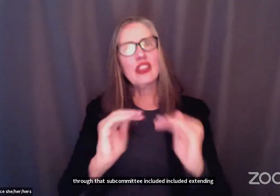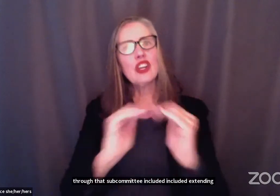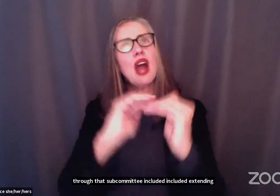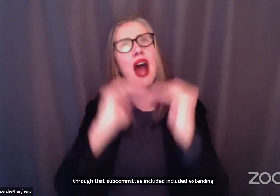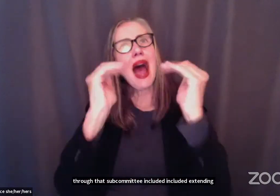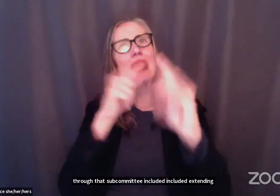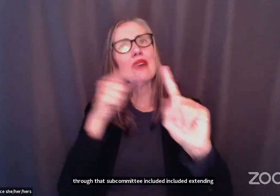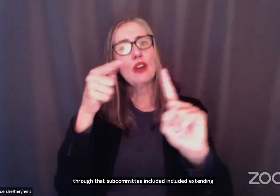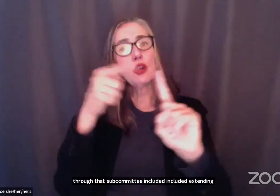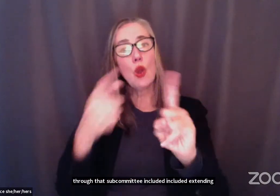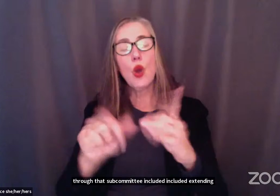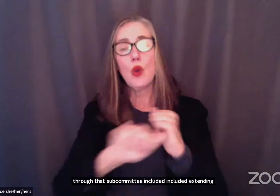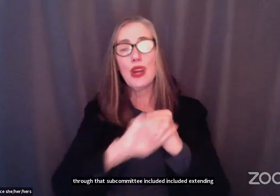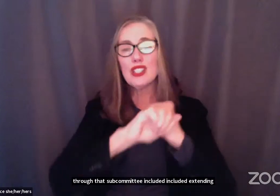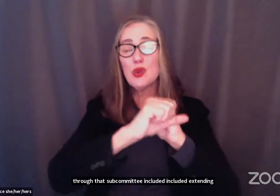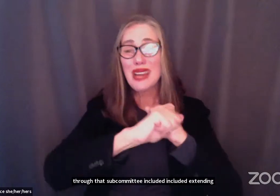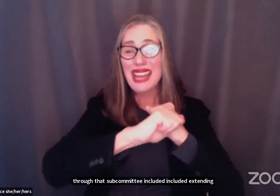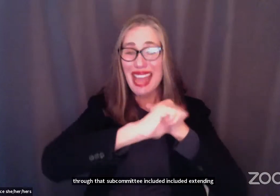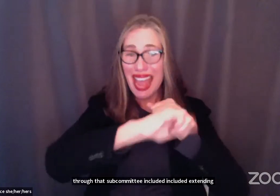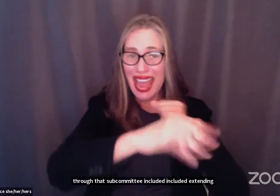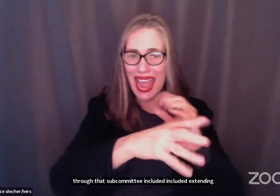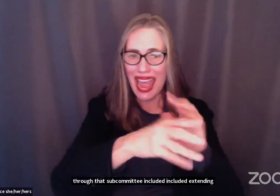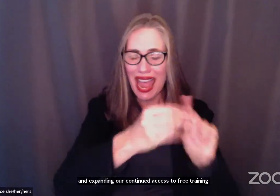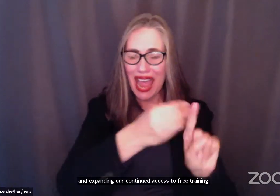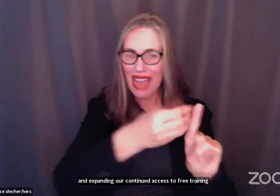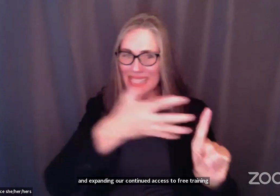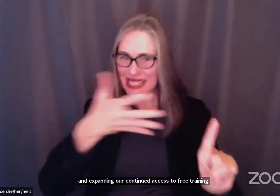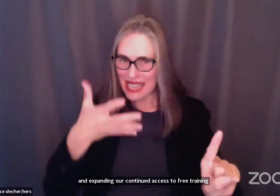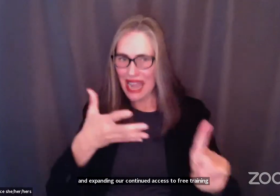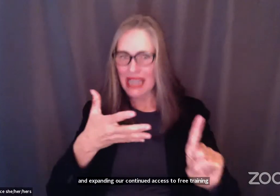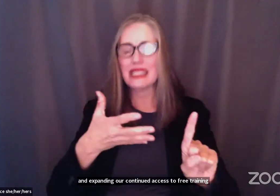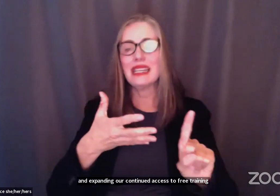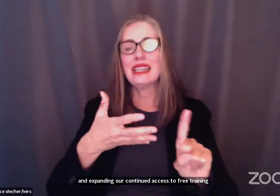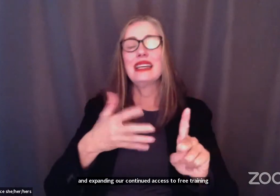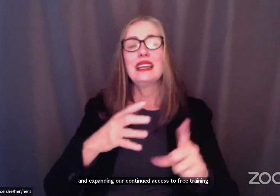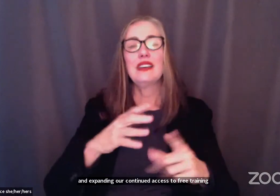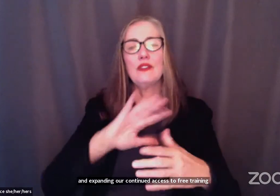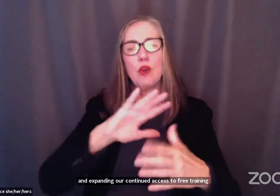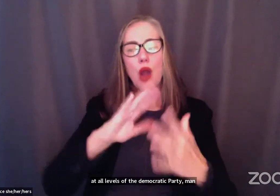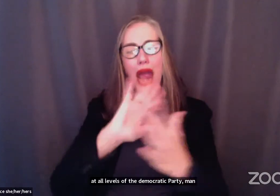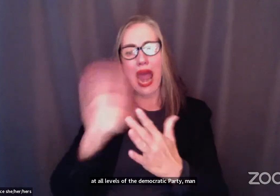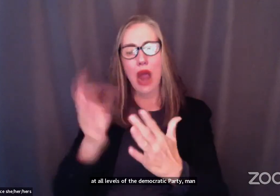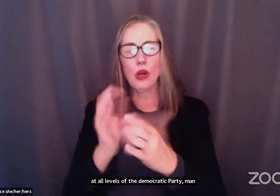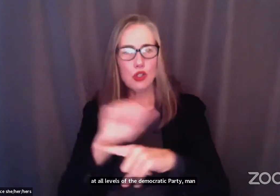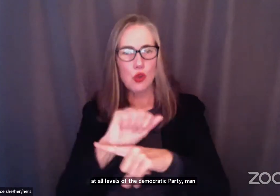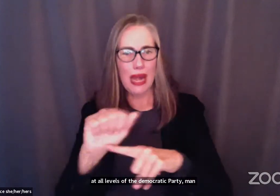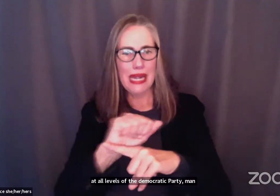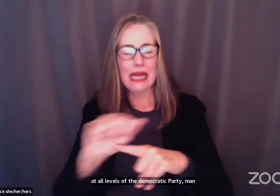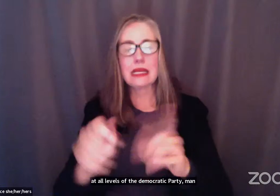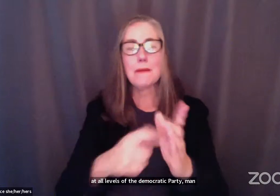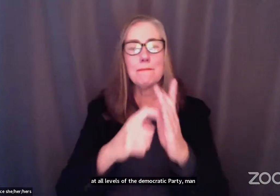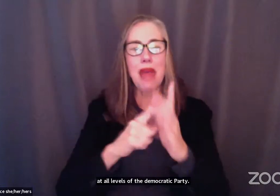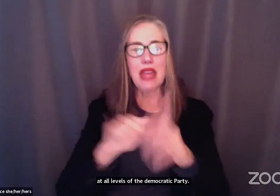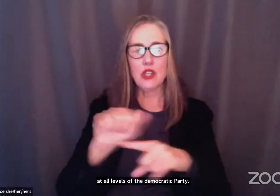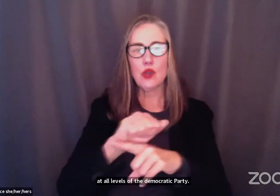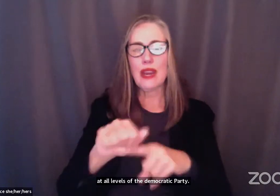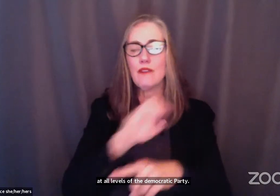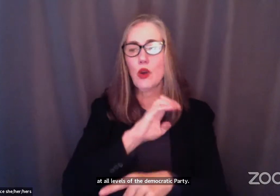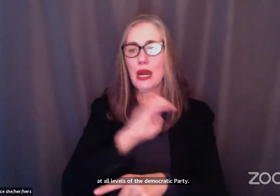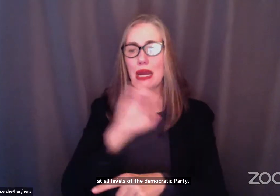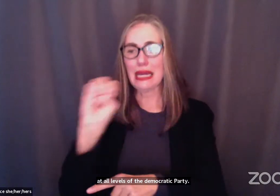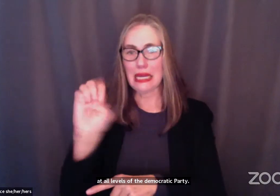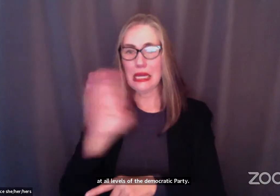expanding our continued access to free training at all levels of the Democratic Party, mandated training for e-board members